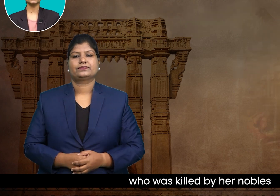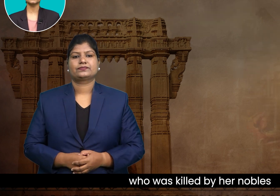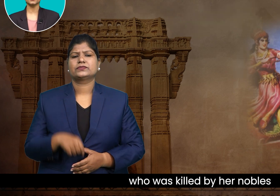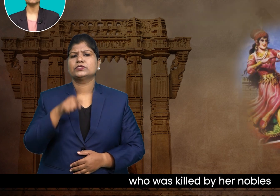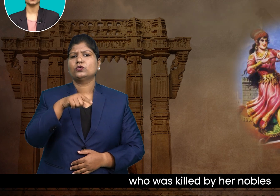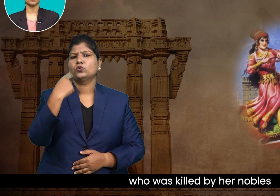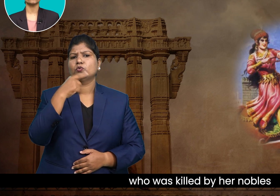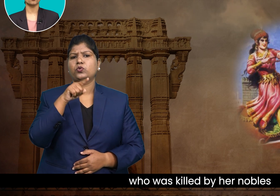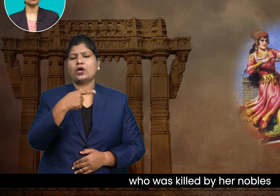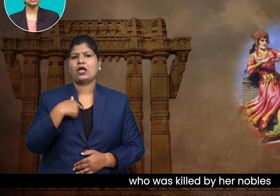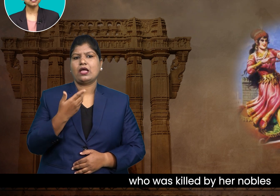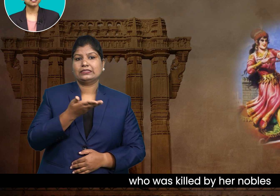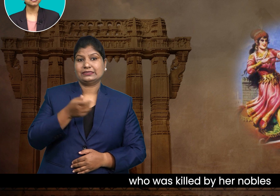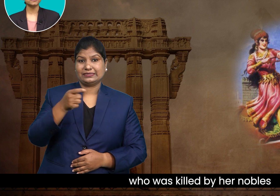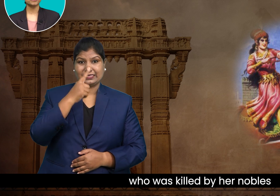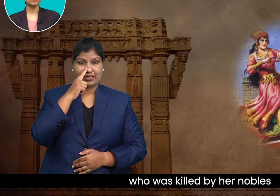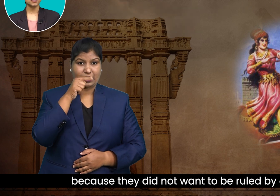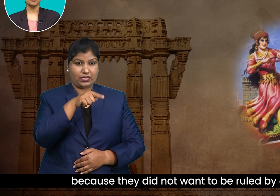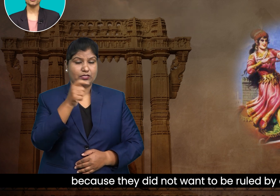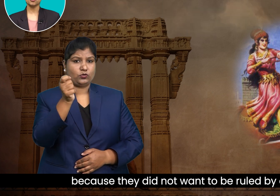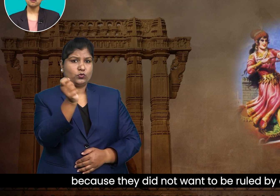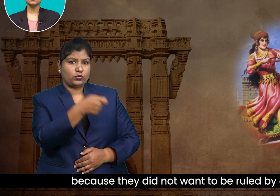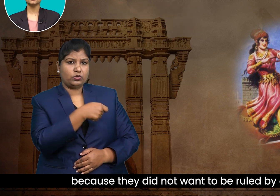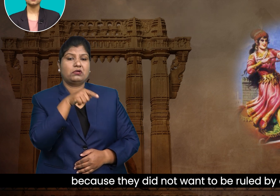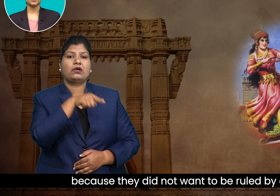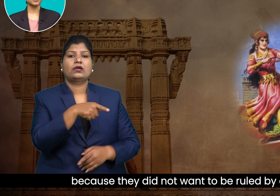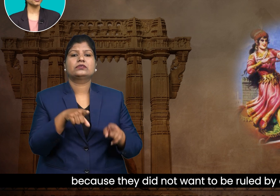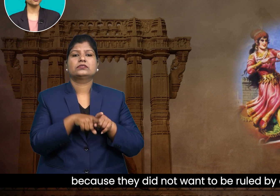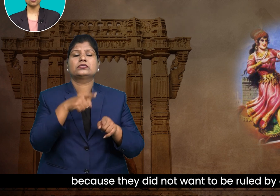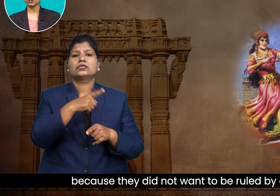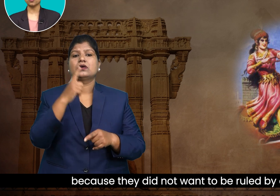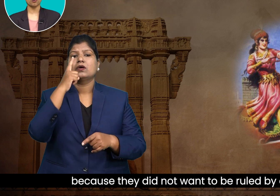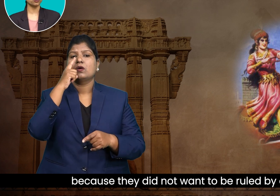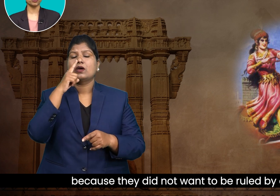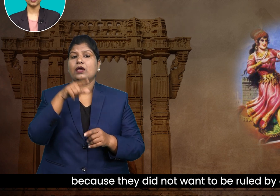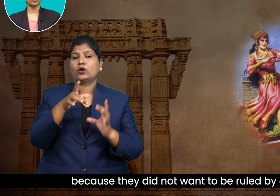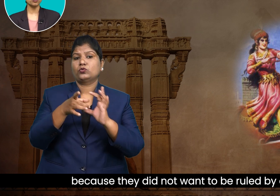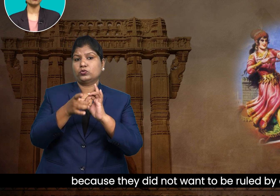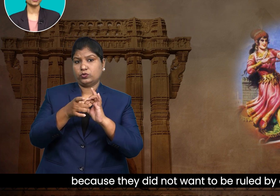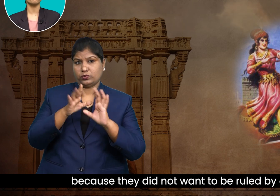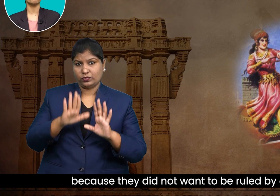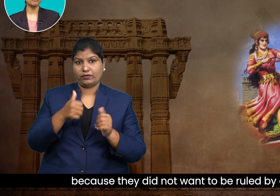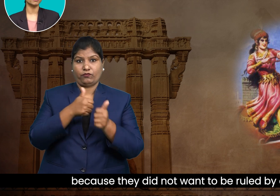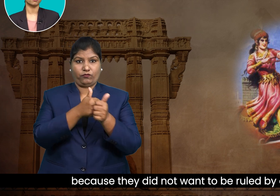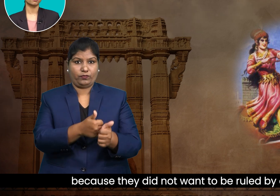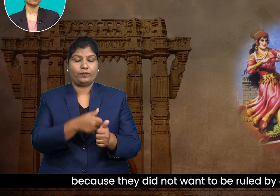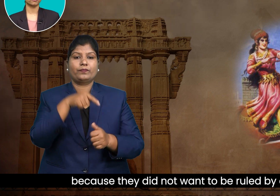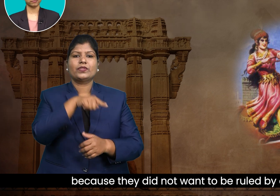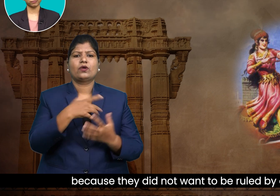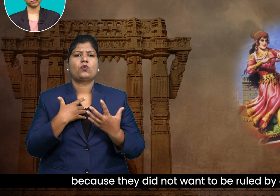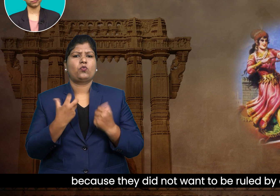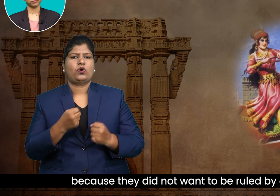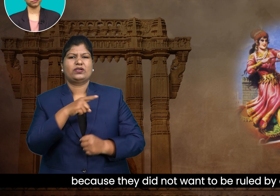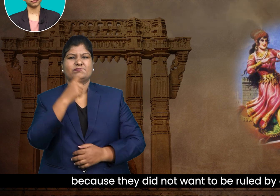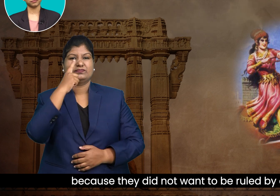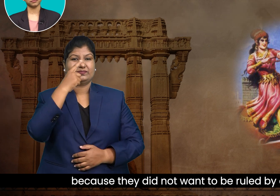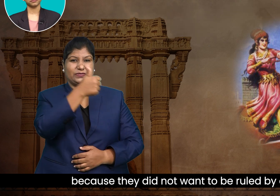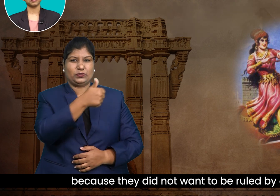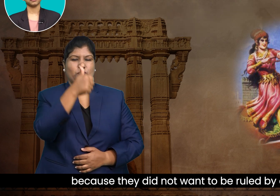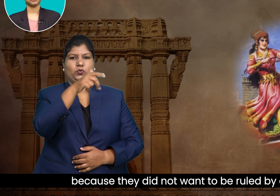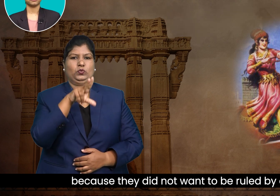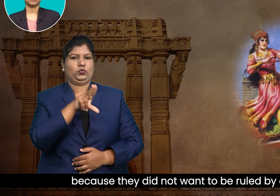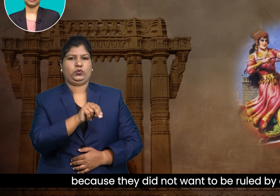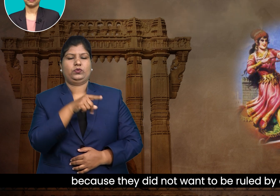who was killed by her nobles because they did not want to be ruled by a woman.